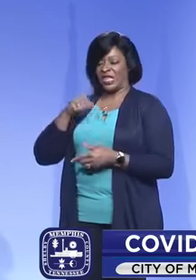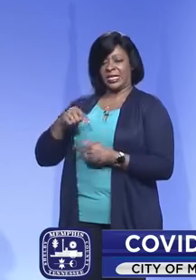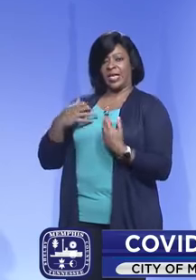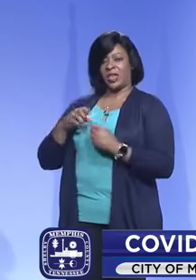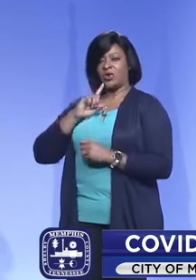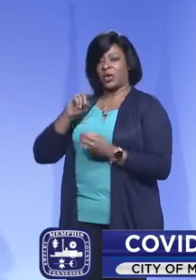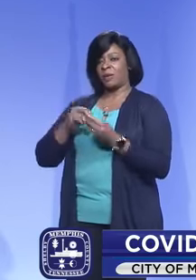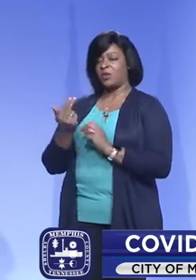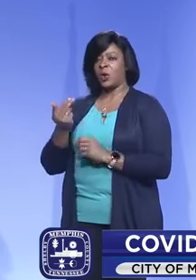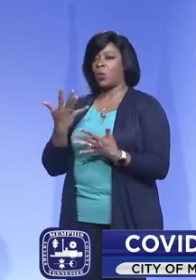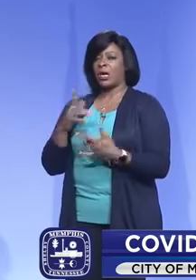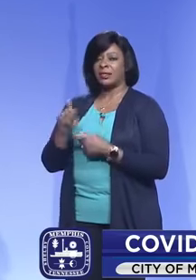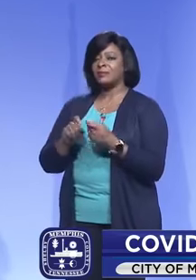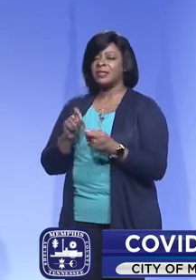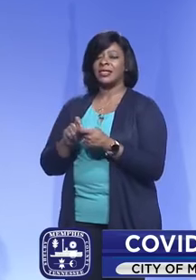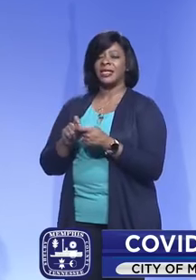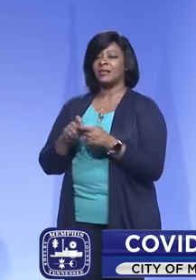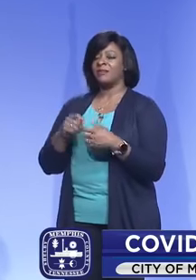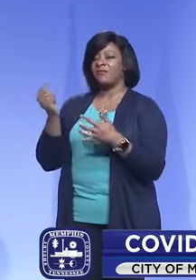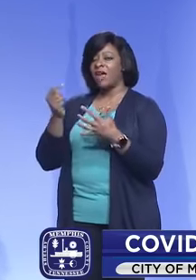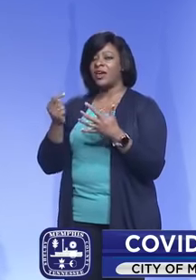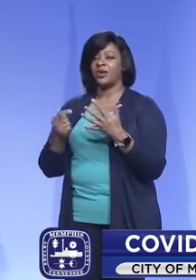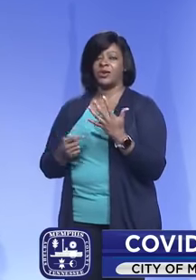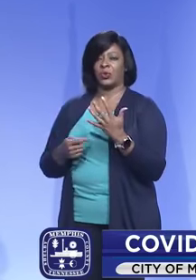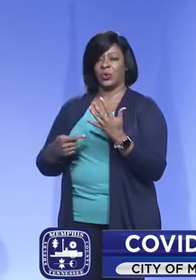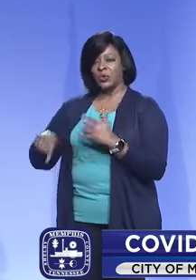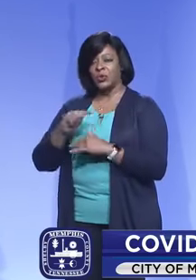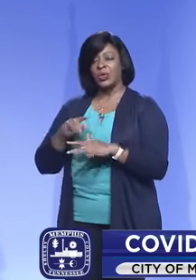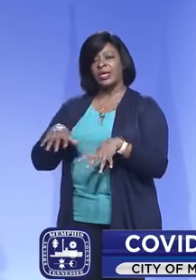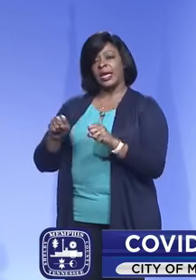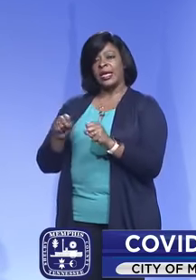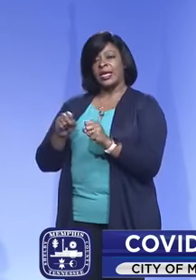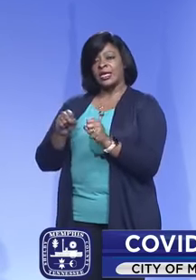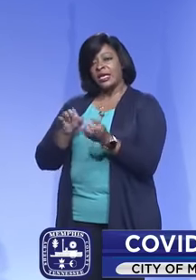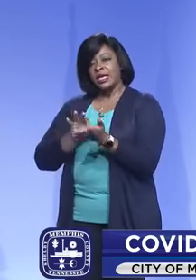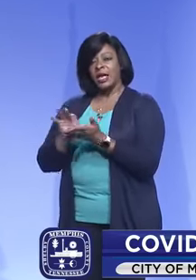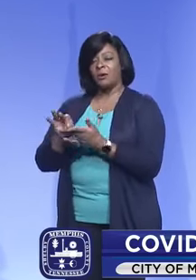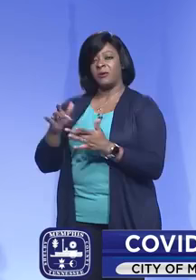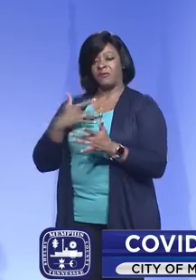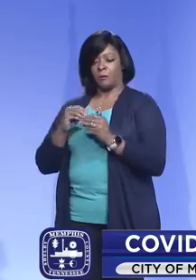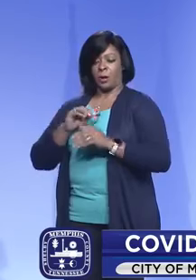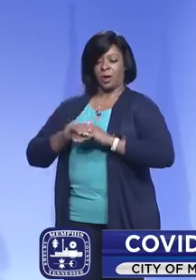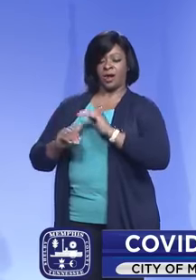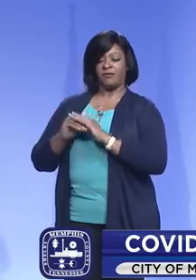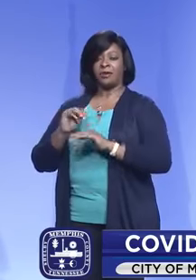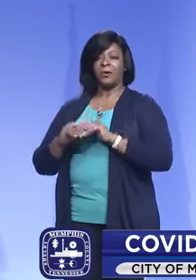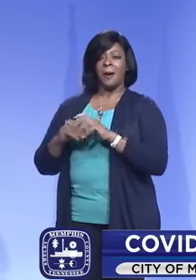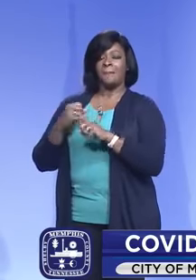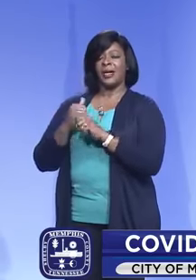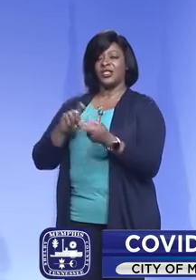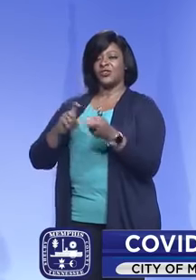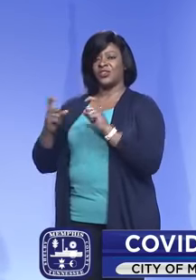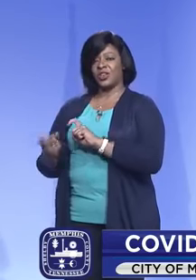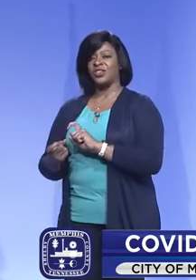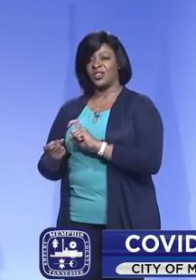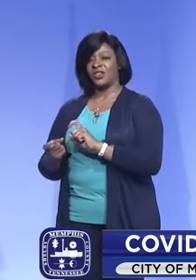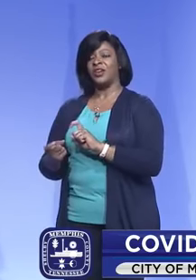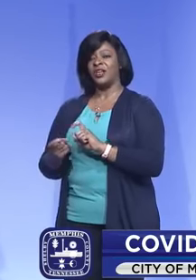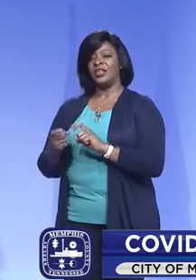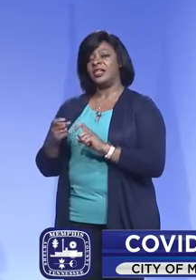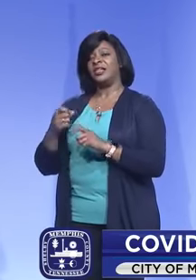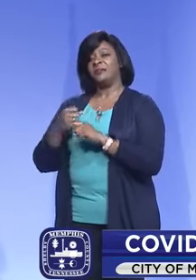Directive 13, what specific factors did you all take into account to feel comfortable with making these changes in